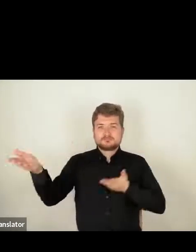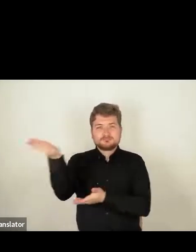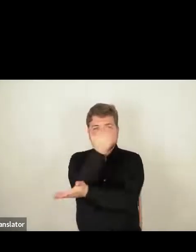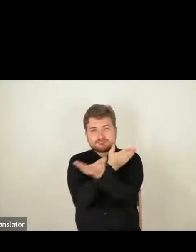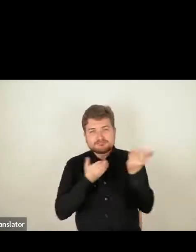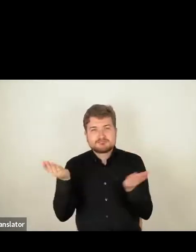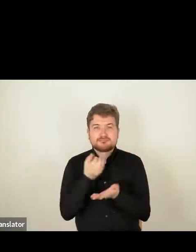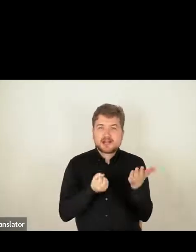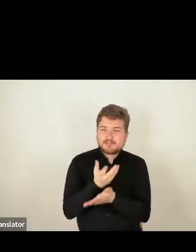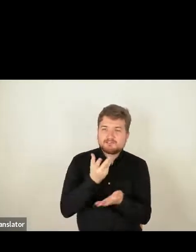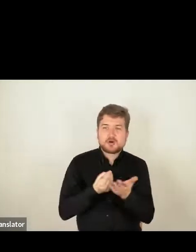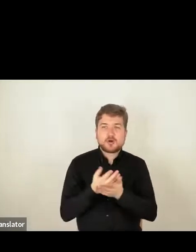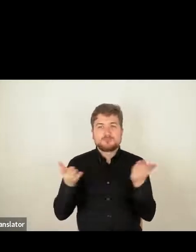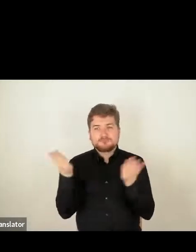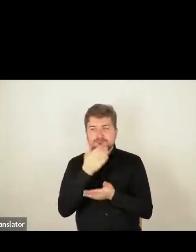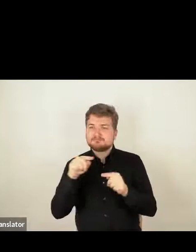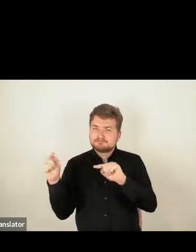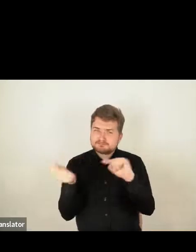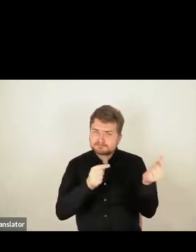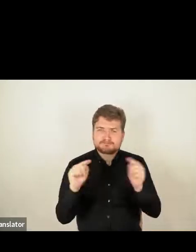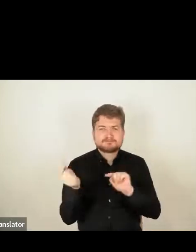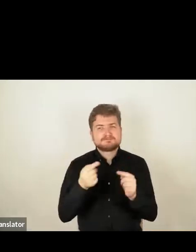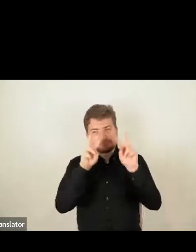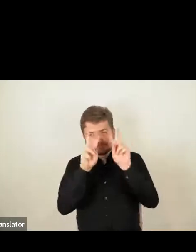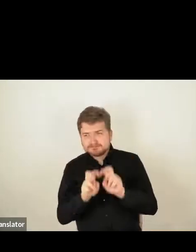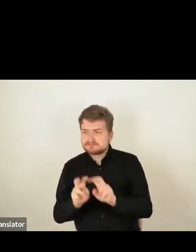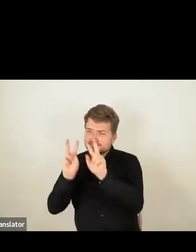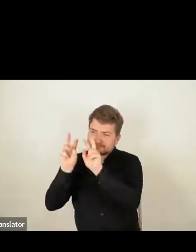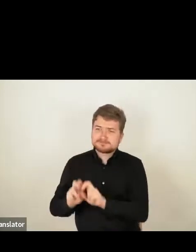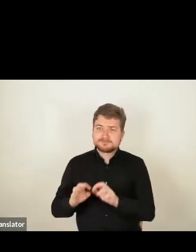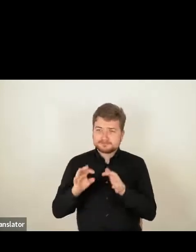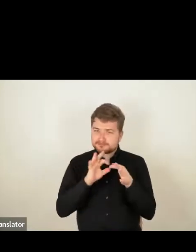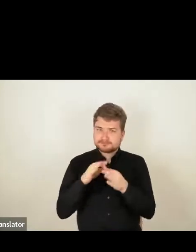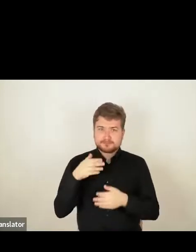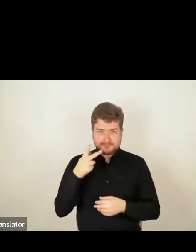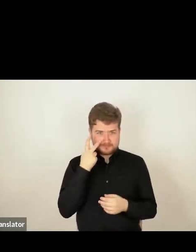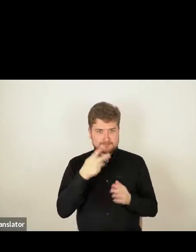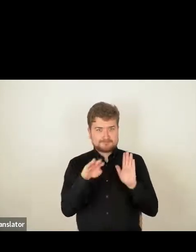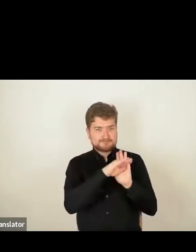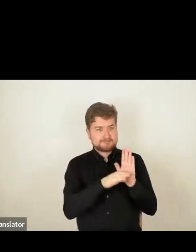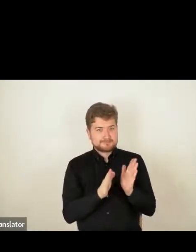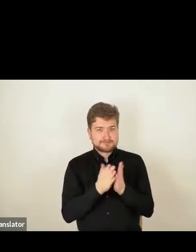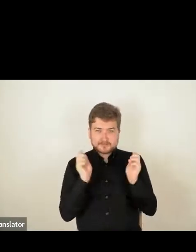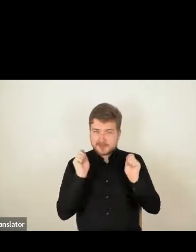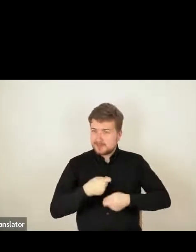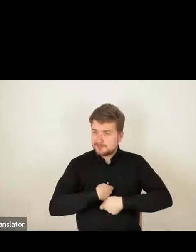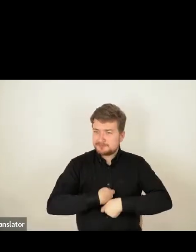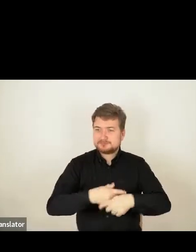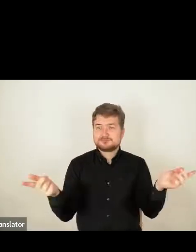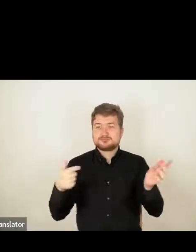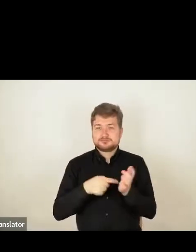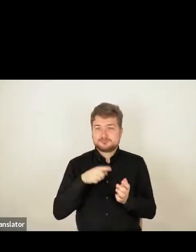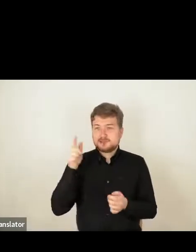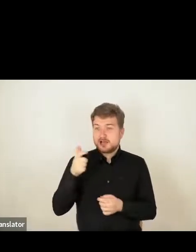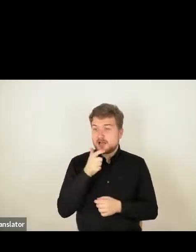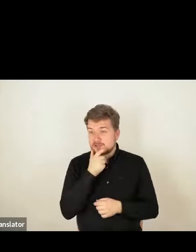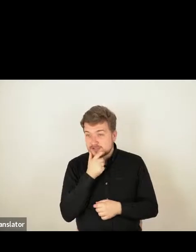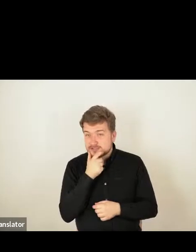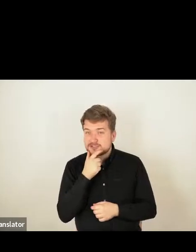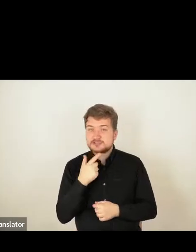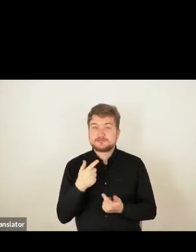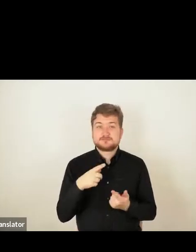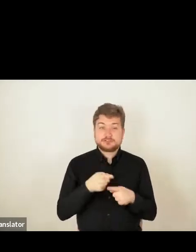research on. The guide is available now in English and Russian, and more national versions are also coming with the support of the field